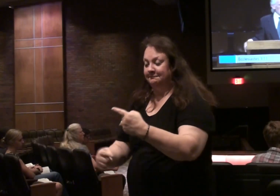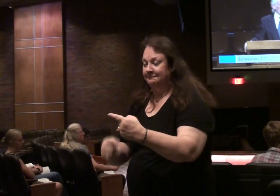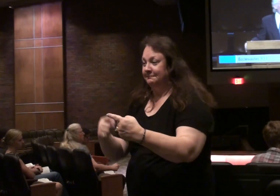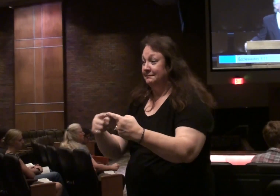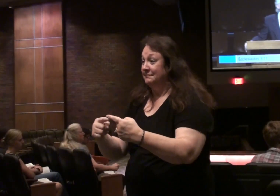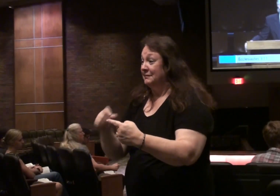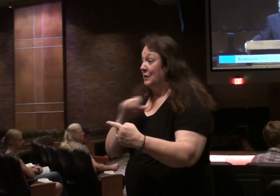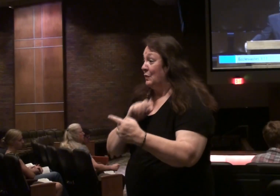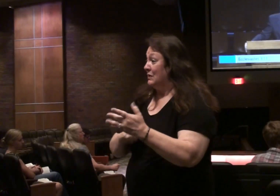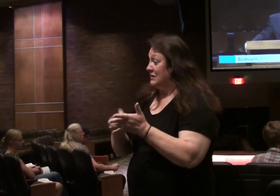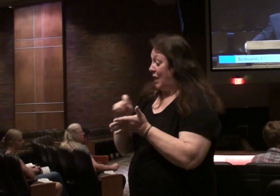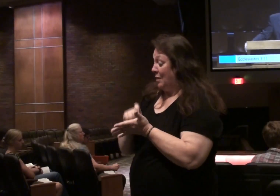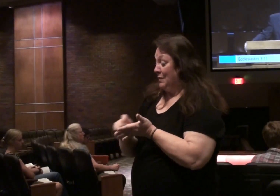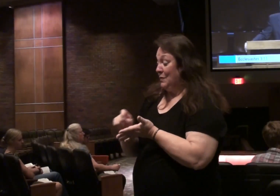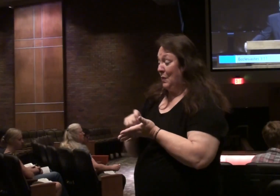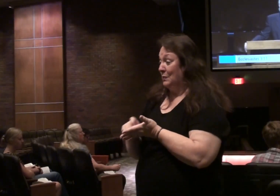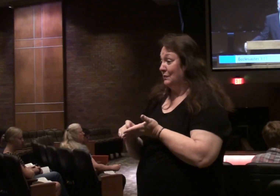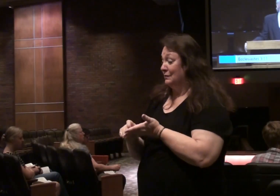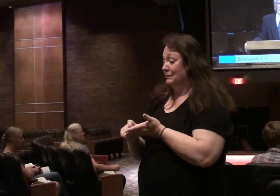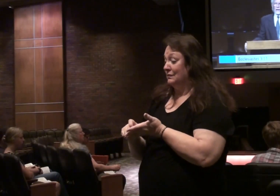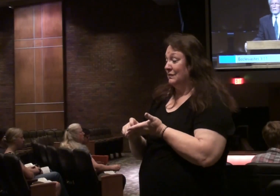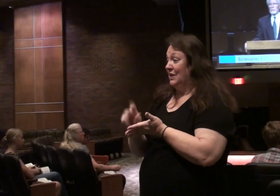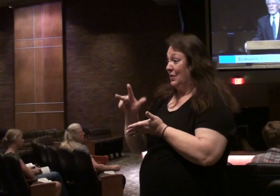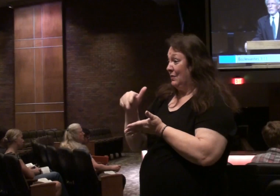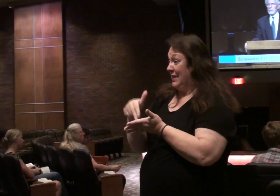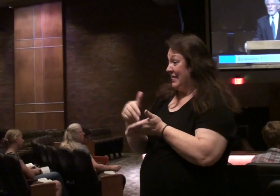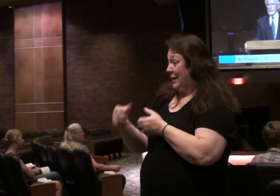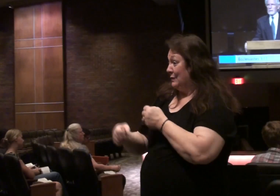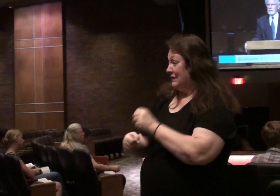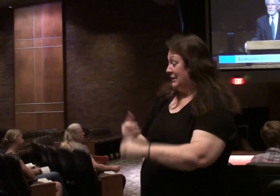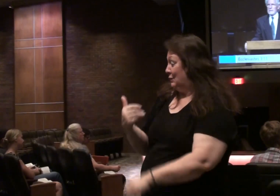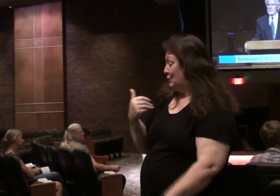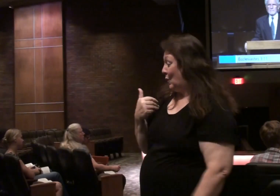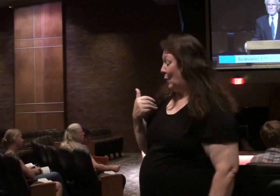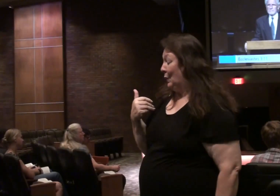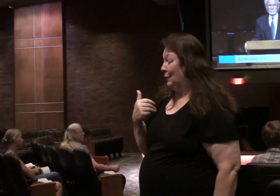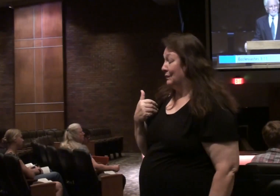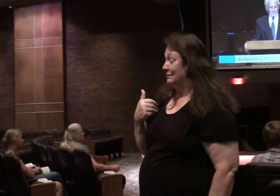Solomon wrote about almost 3,000 years ago,